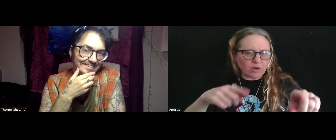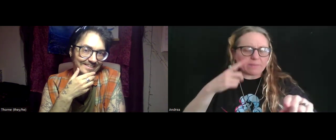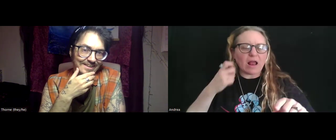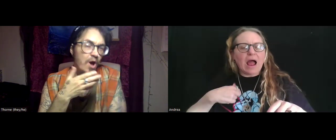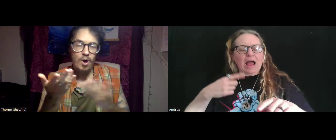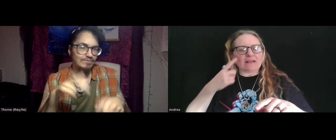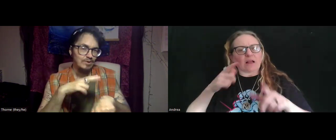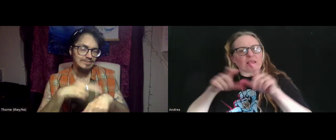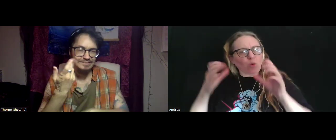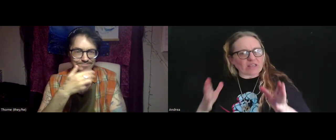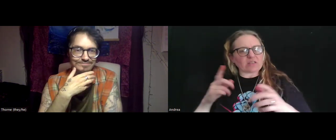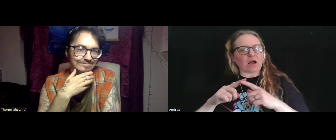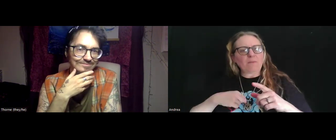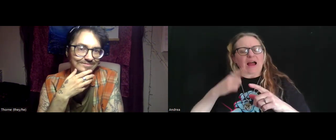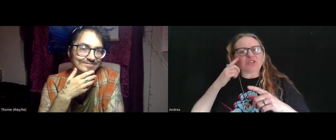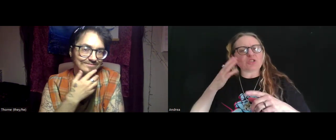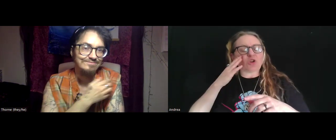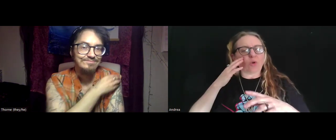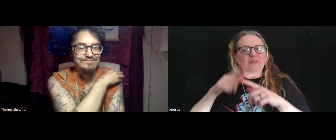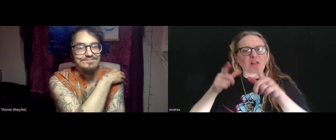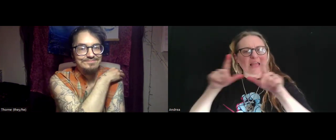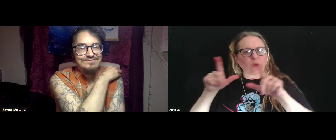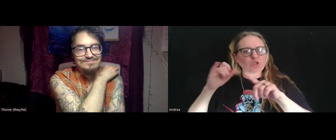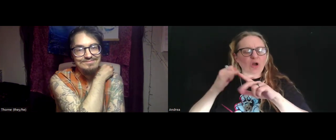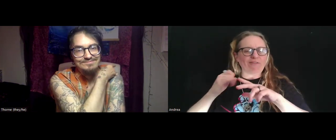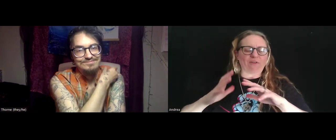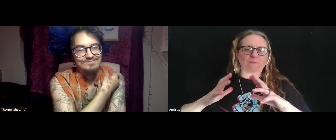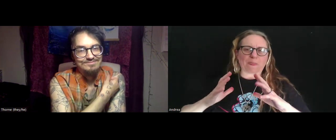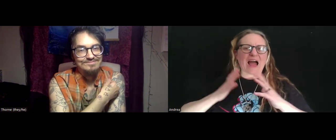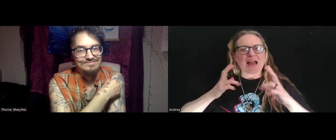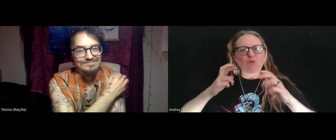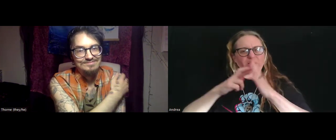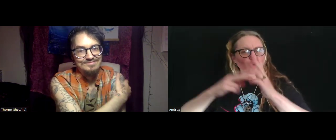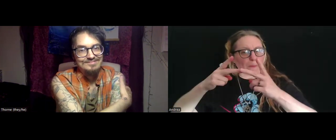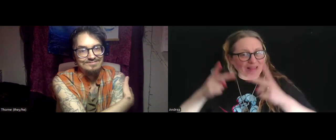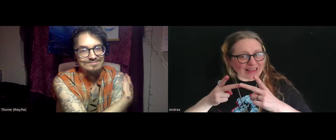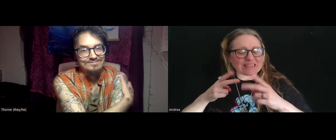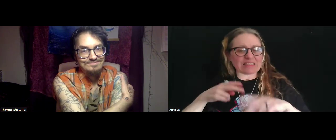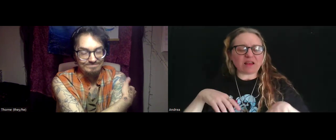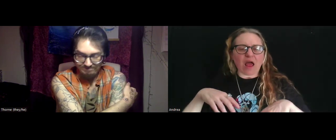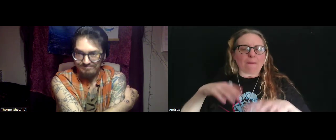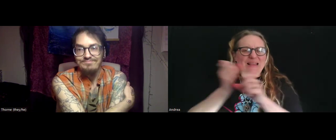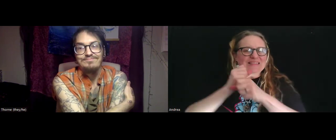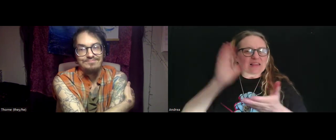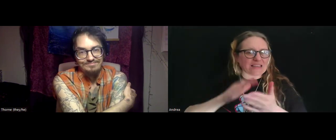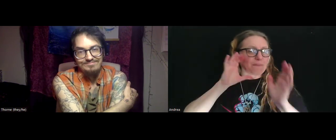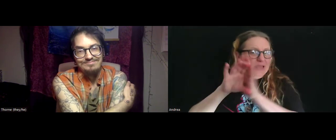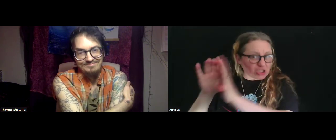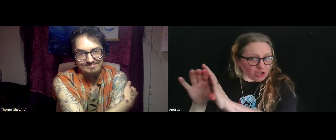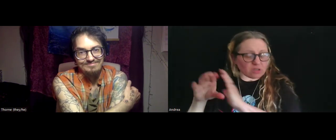but as a linguist, I just know that the language of high register places makes less pictures,